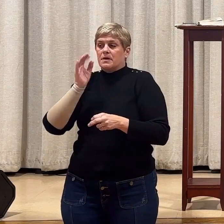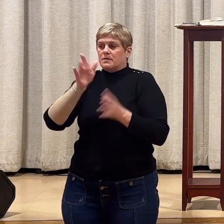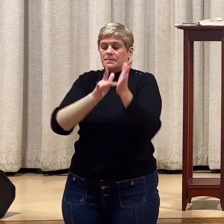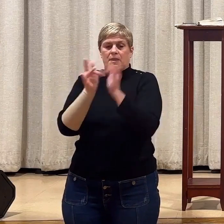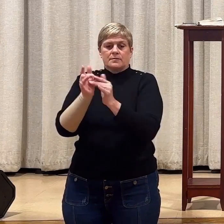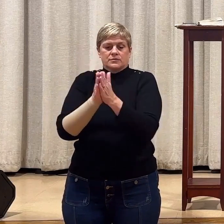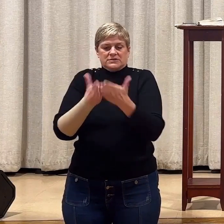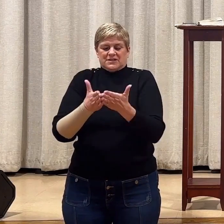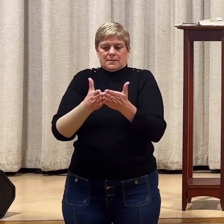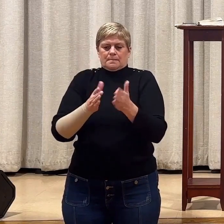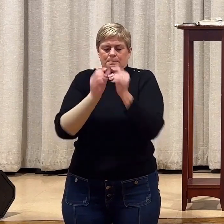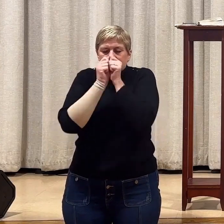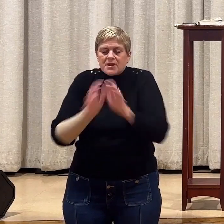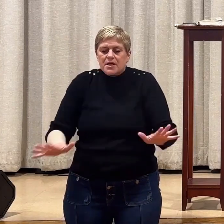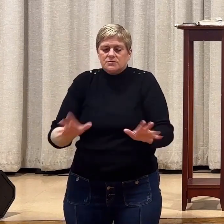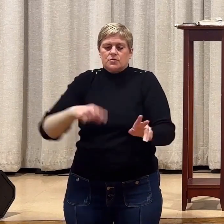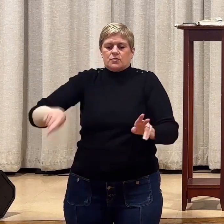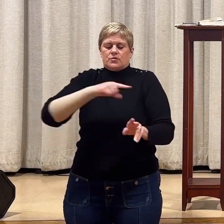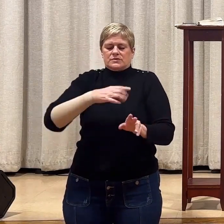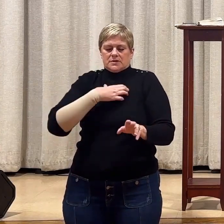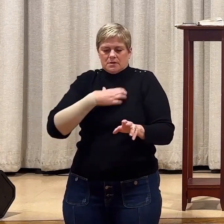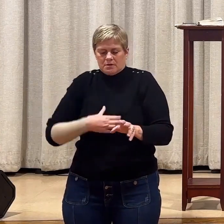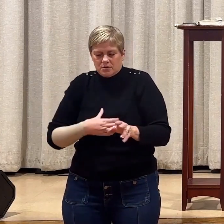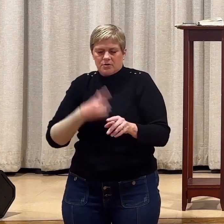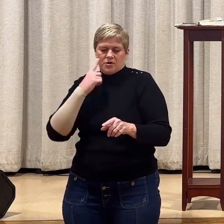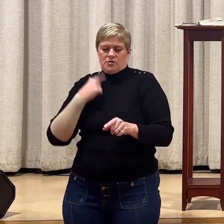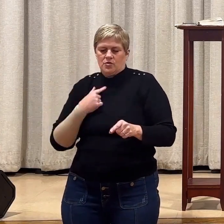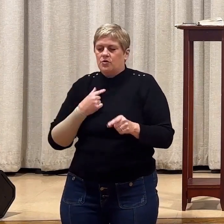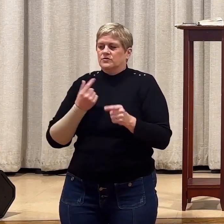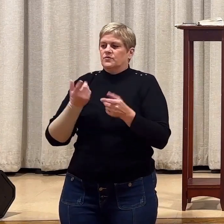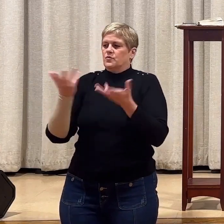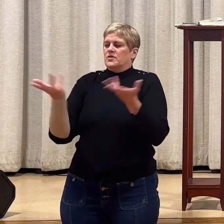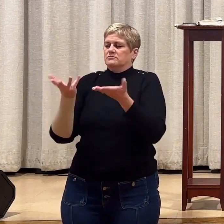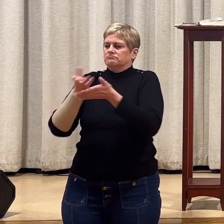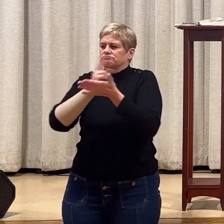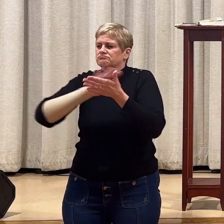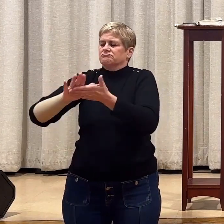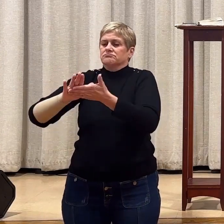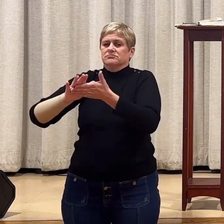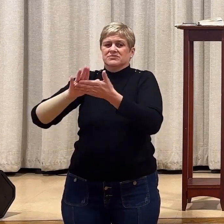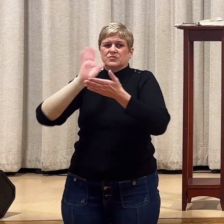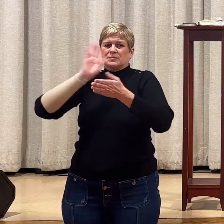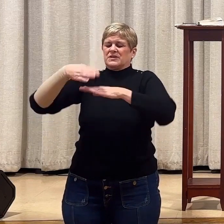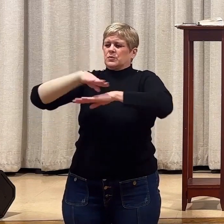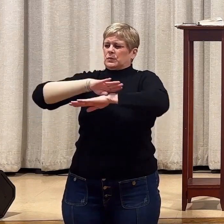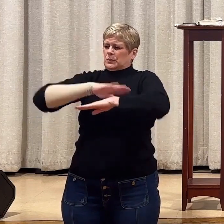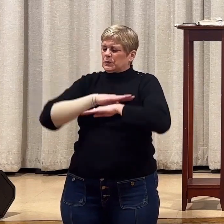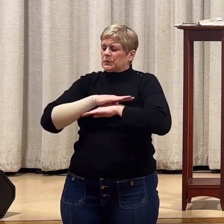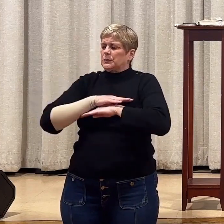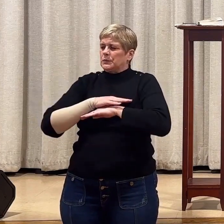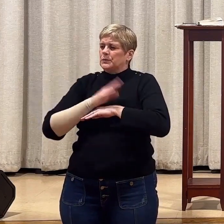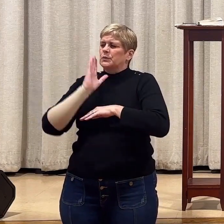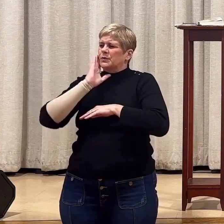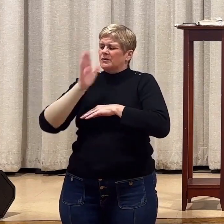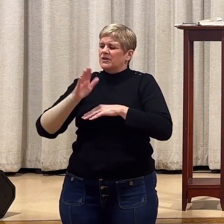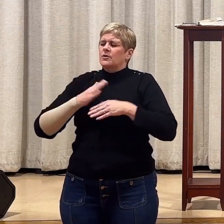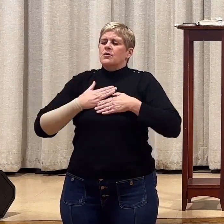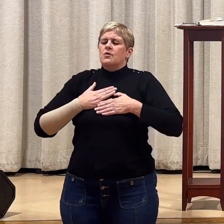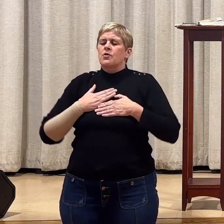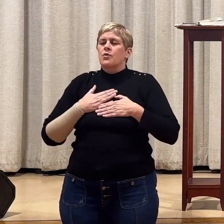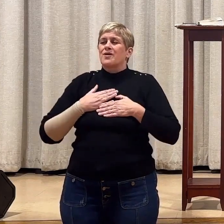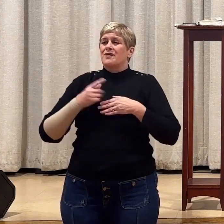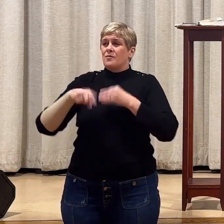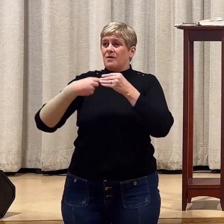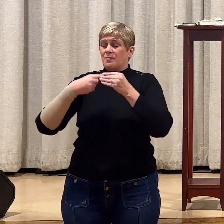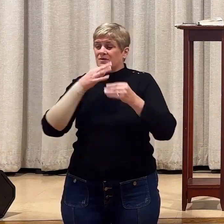are those who hunger and thirst for righteousness, for they shall be satisfied. Satisfied is the word content. They shall be filled. And when we